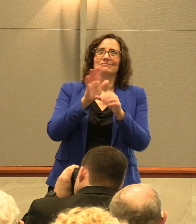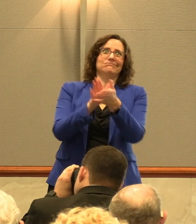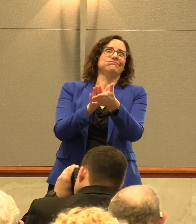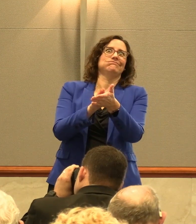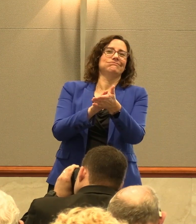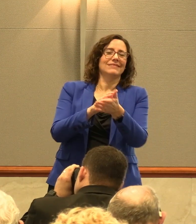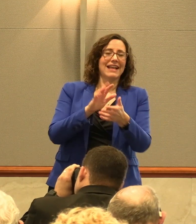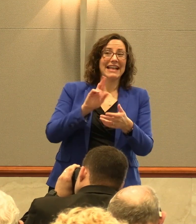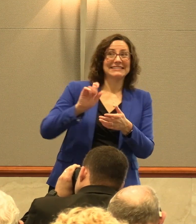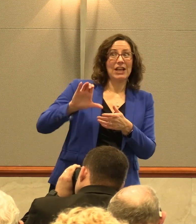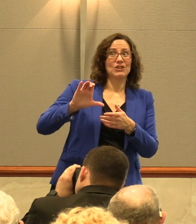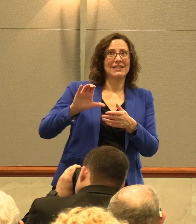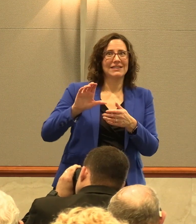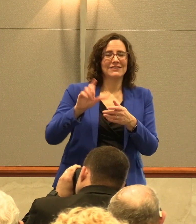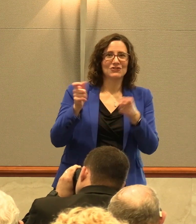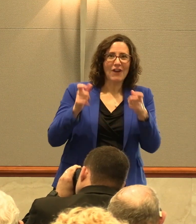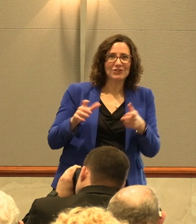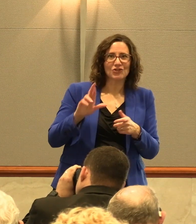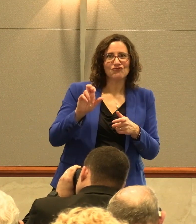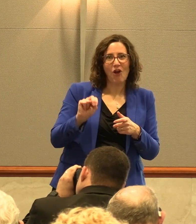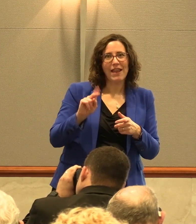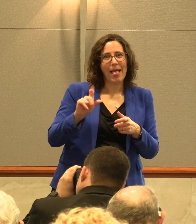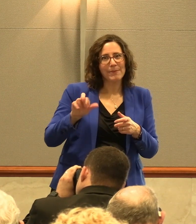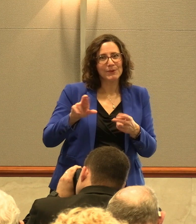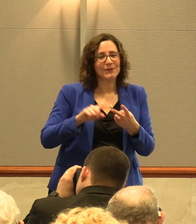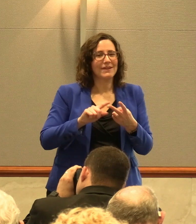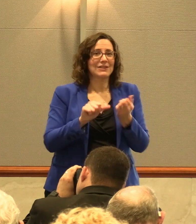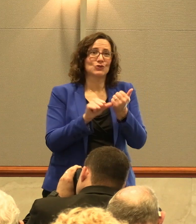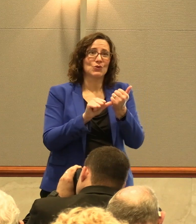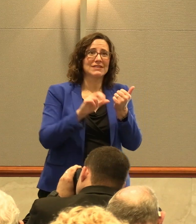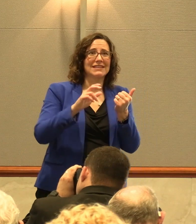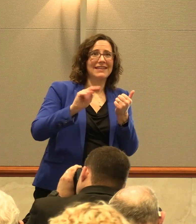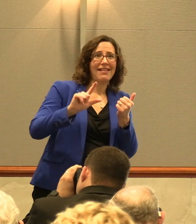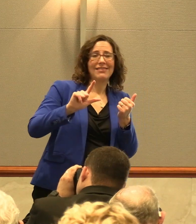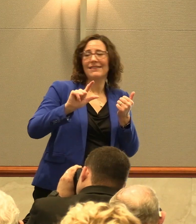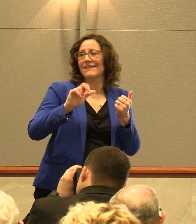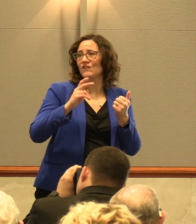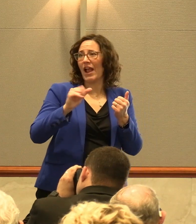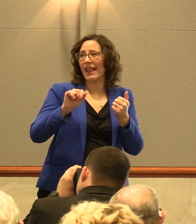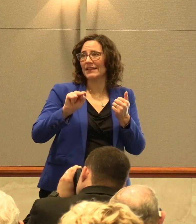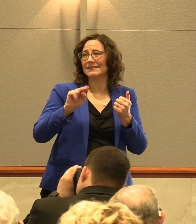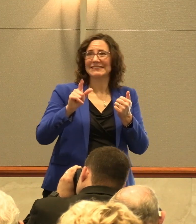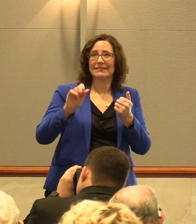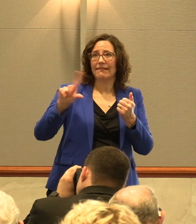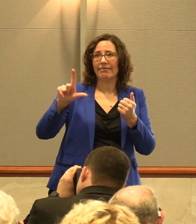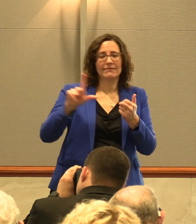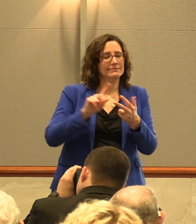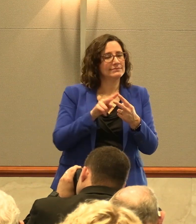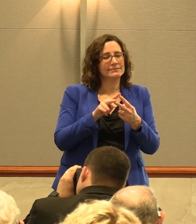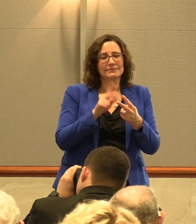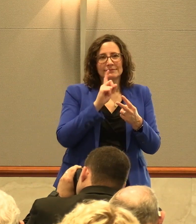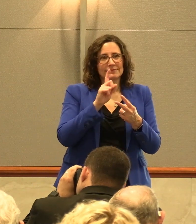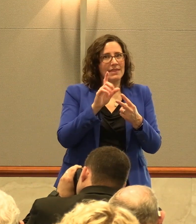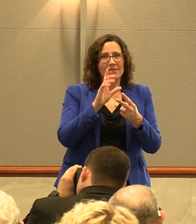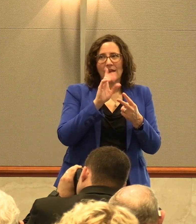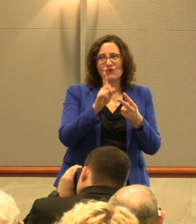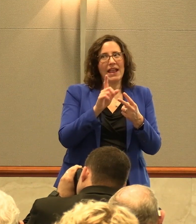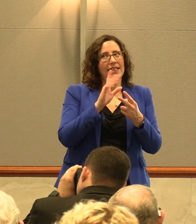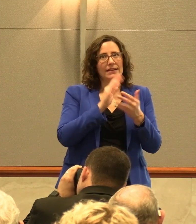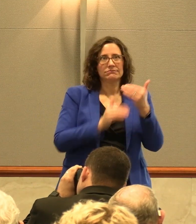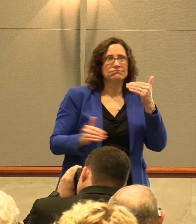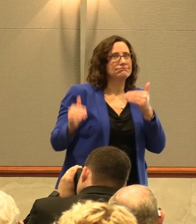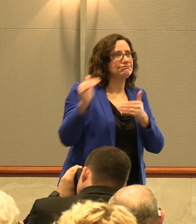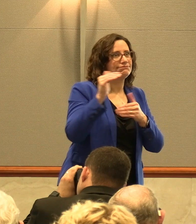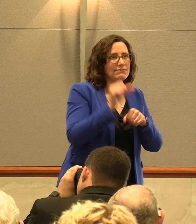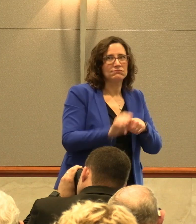Director, Ron Halber, and Associate Director, Gilia Franklin-Siegel, who go above and beyond in doing the heavy lifting